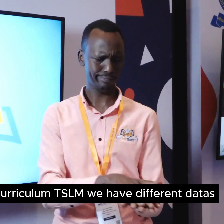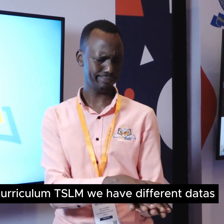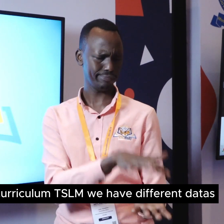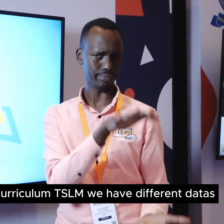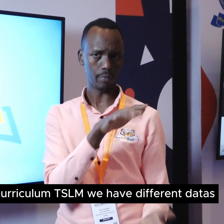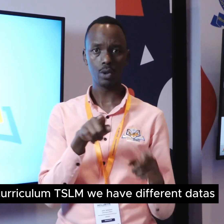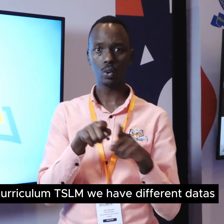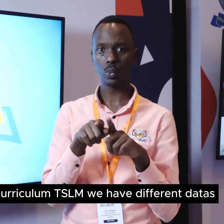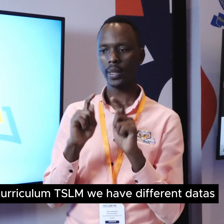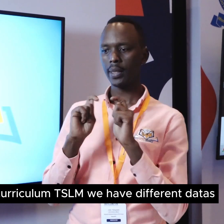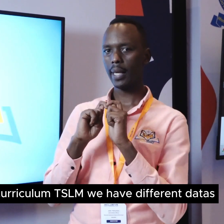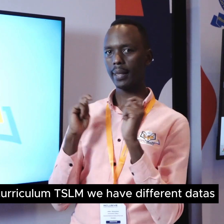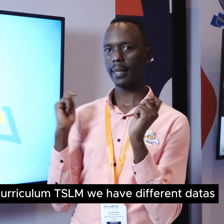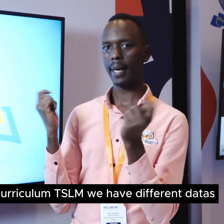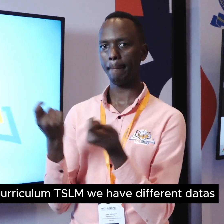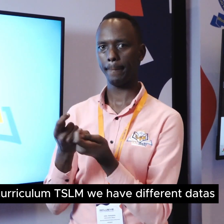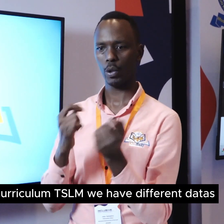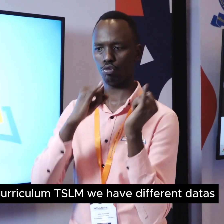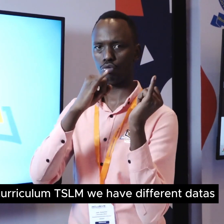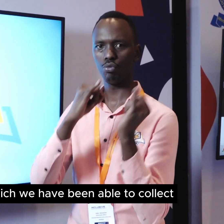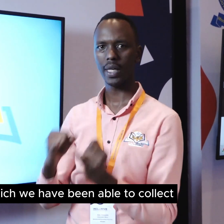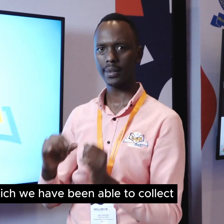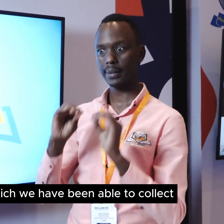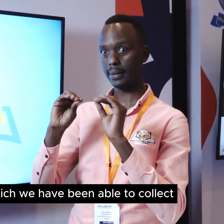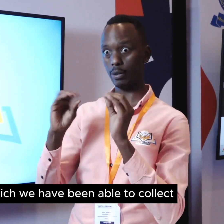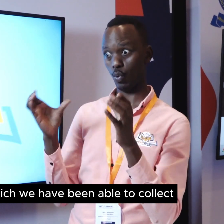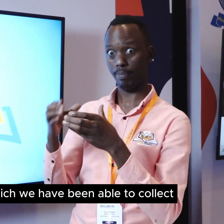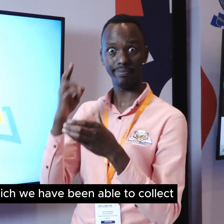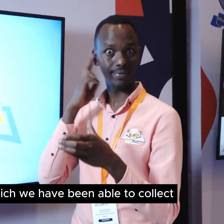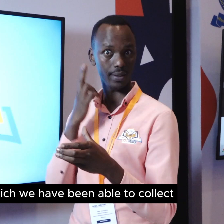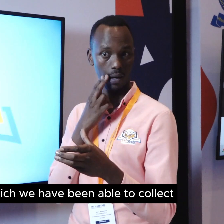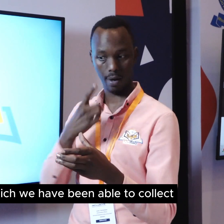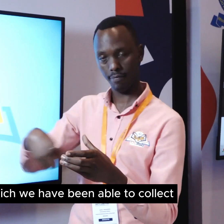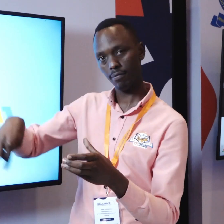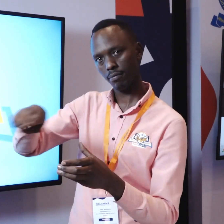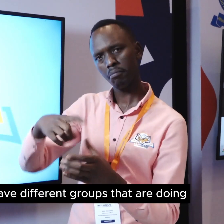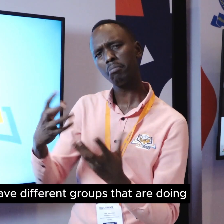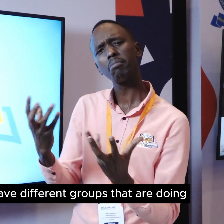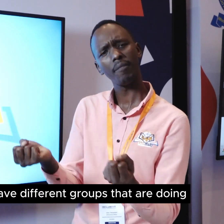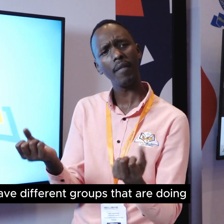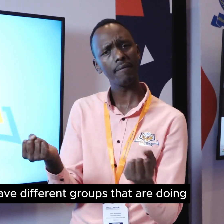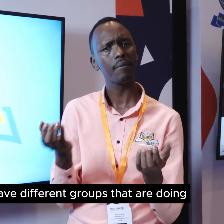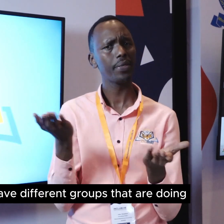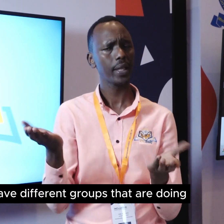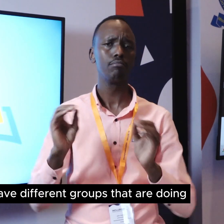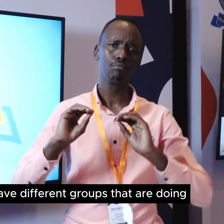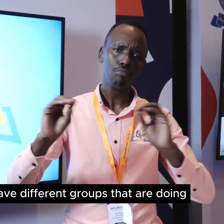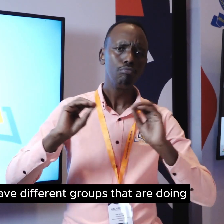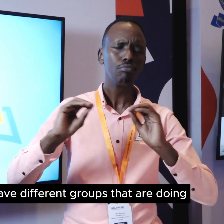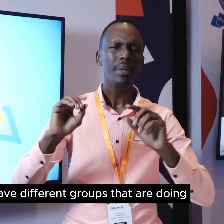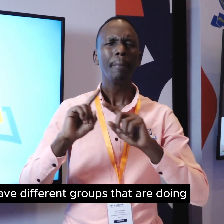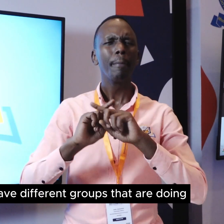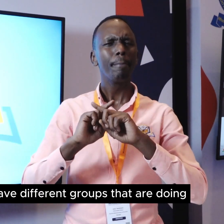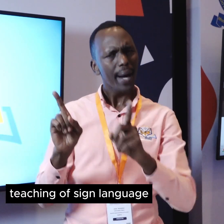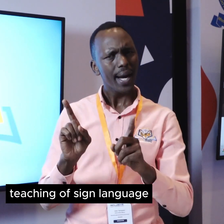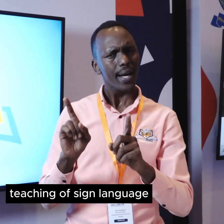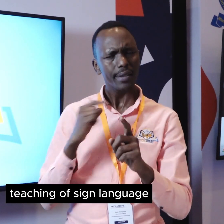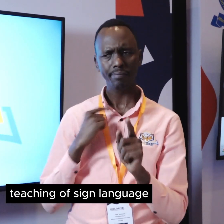TSLM. We have different data which we have been able to collect. We have different groups that are doing teaching of